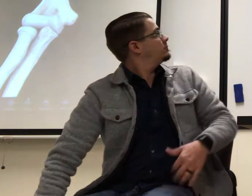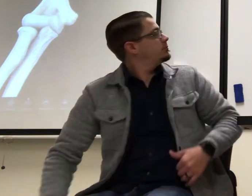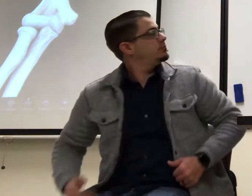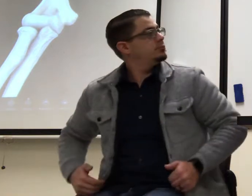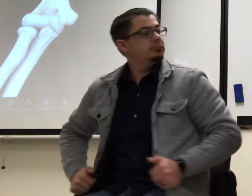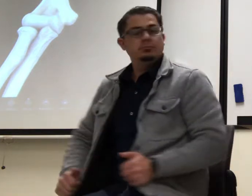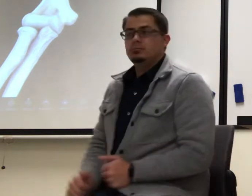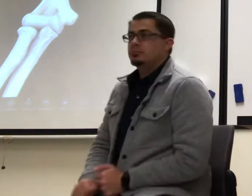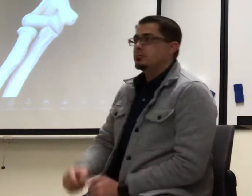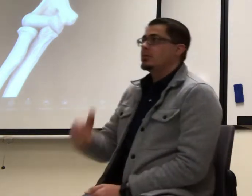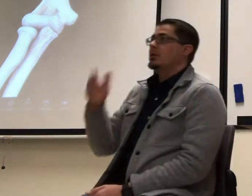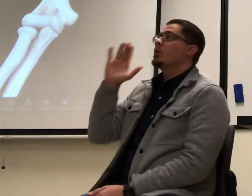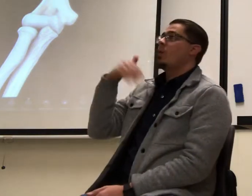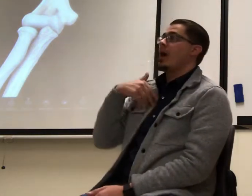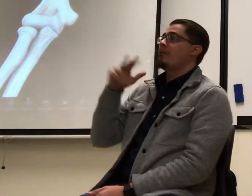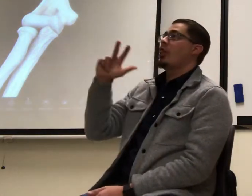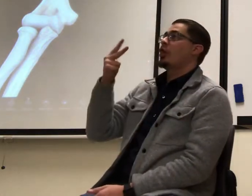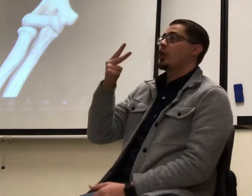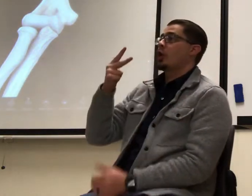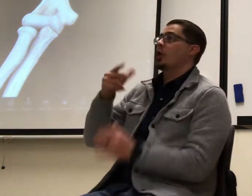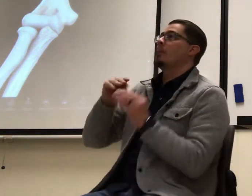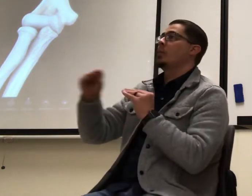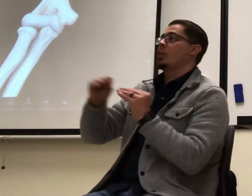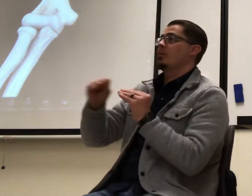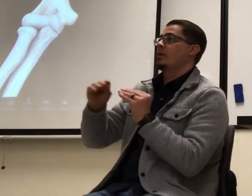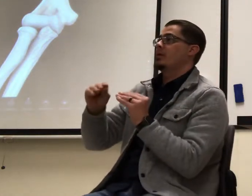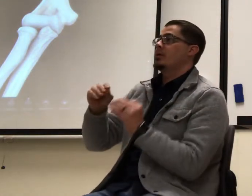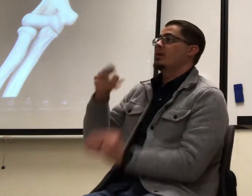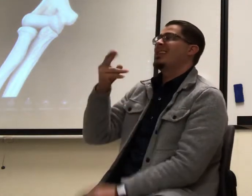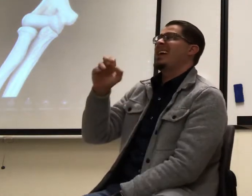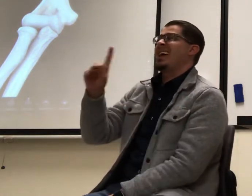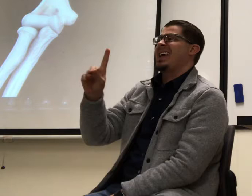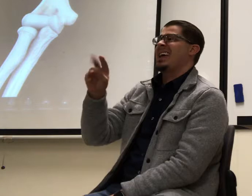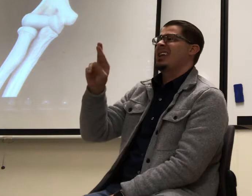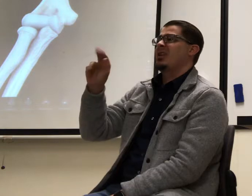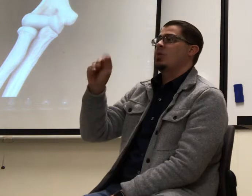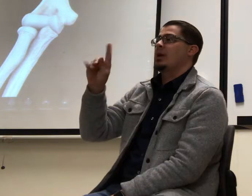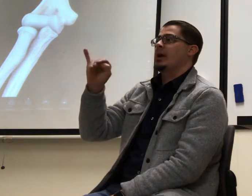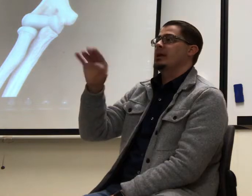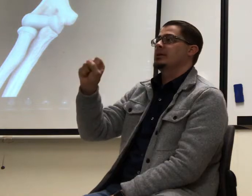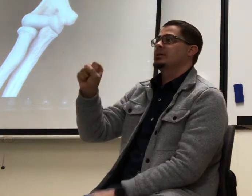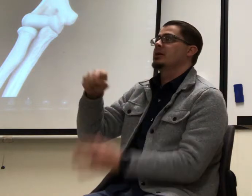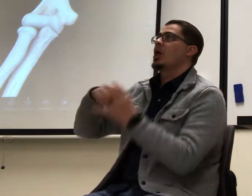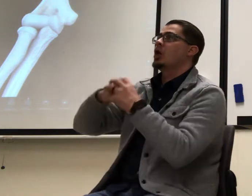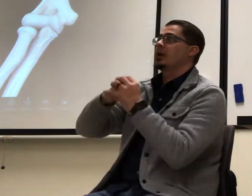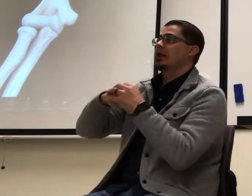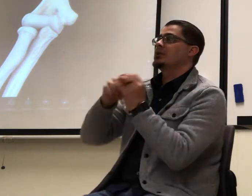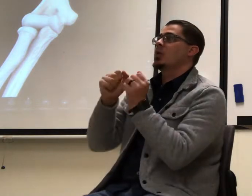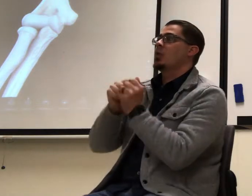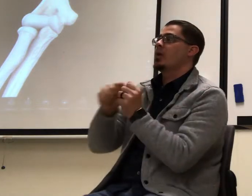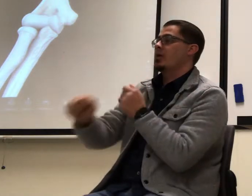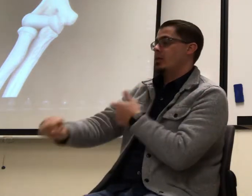Then you have a third articulation. The head of radius articulates with the ulna.